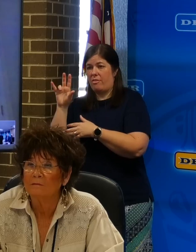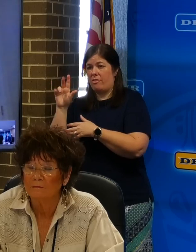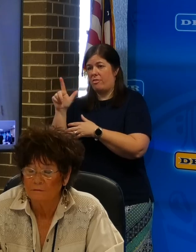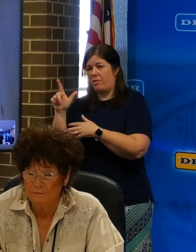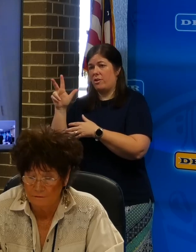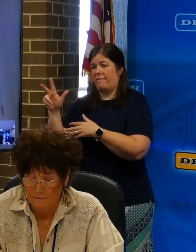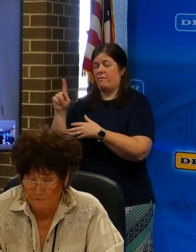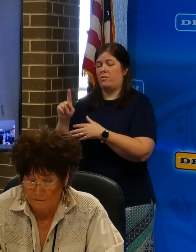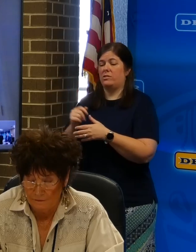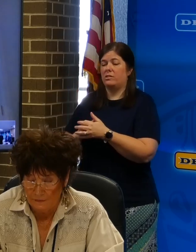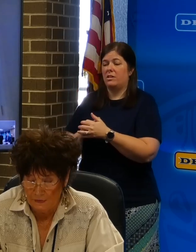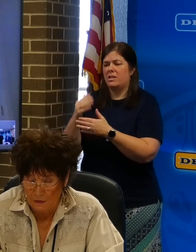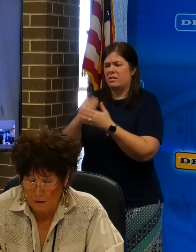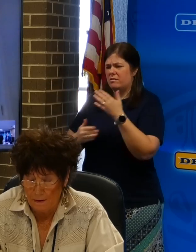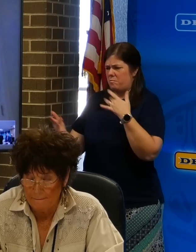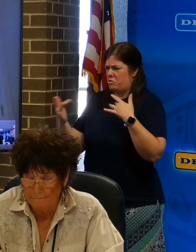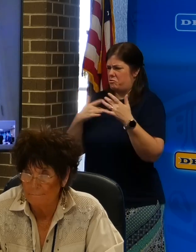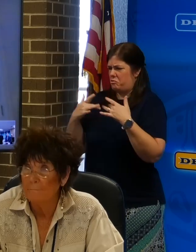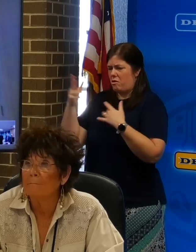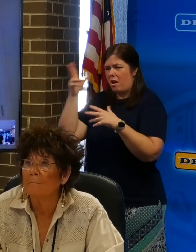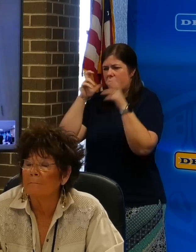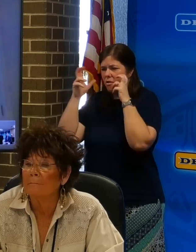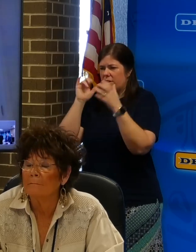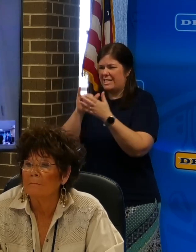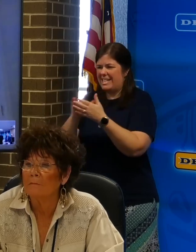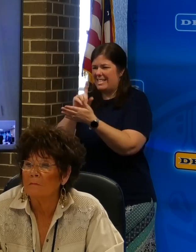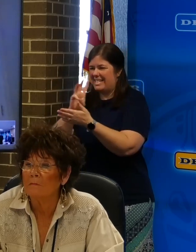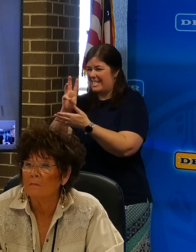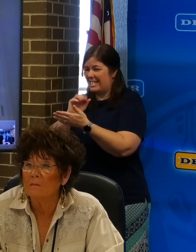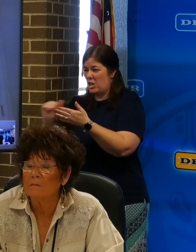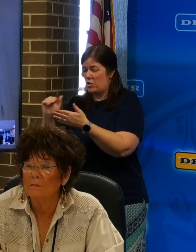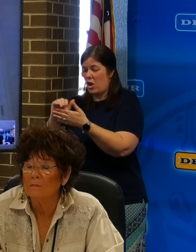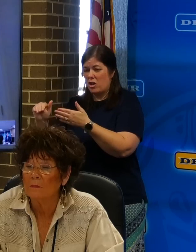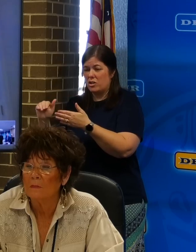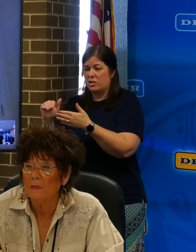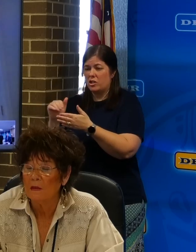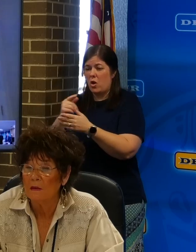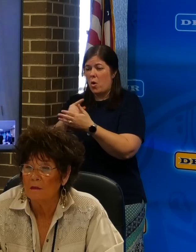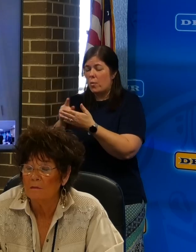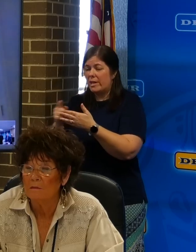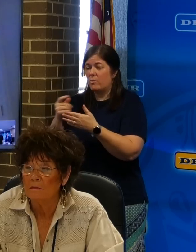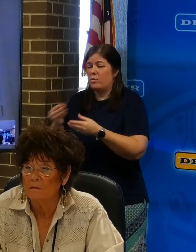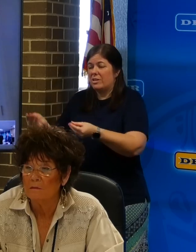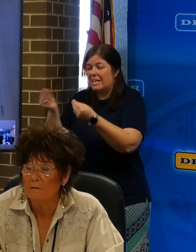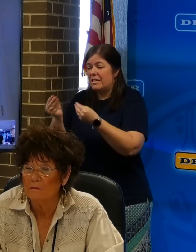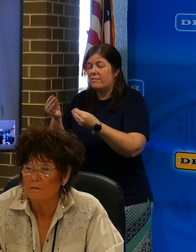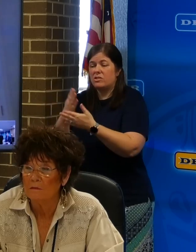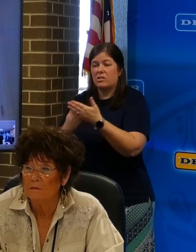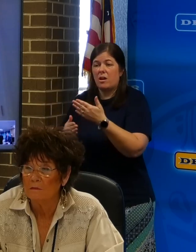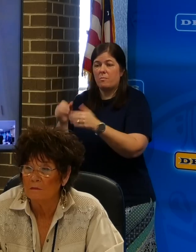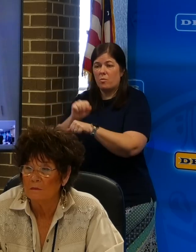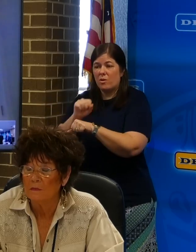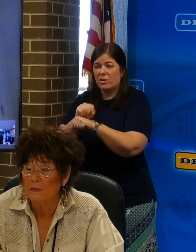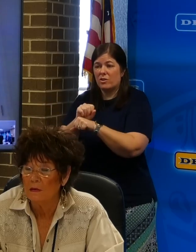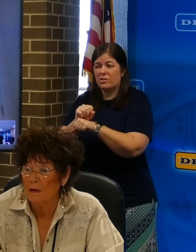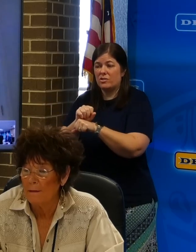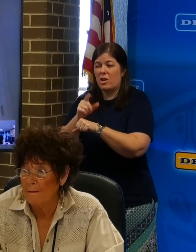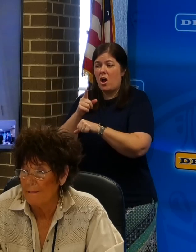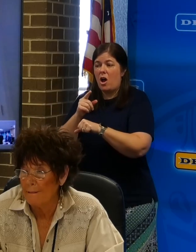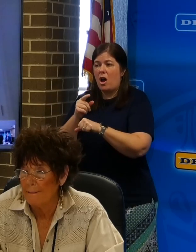I've heard from some employers is that the $600 weekly stimulus will give some workers an automatic wage increase if the